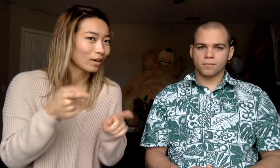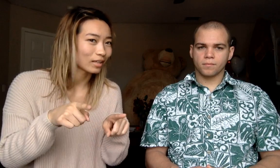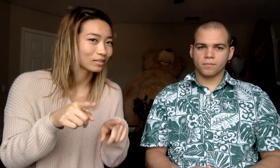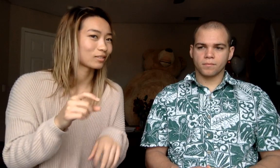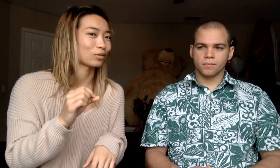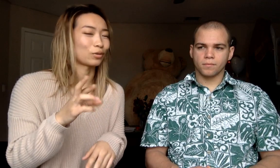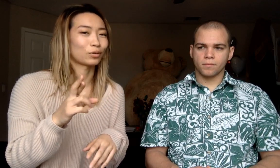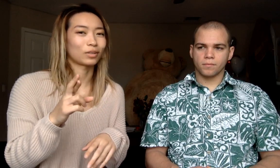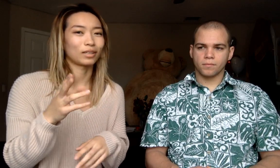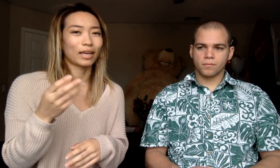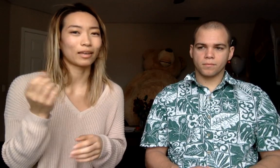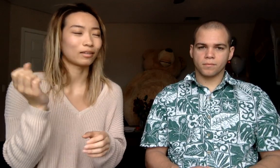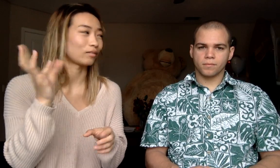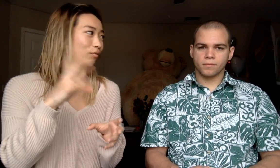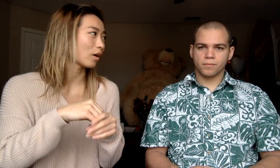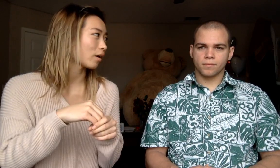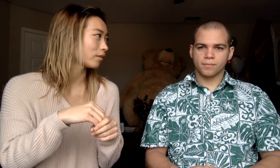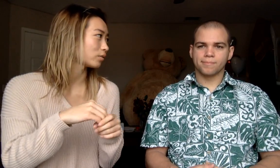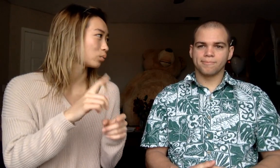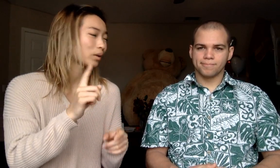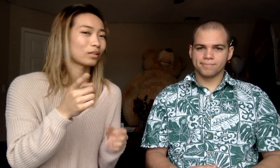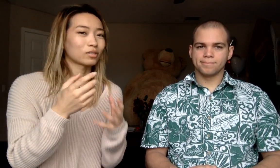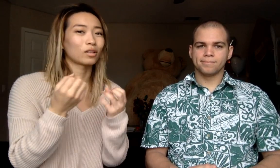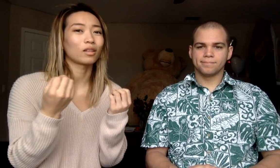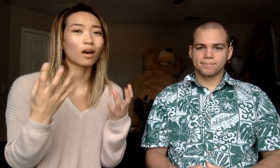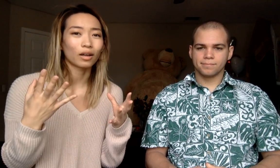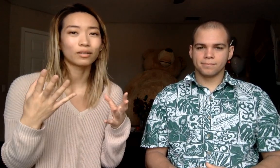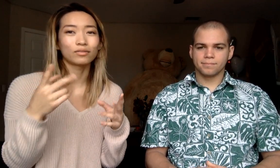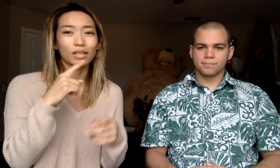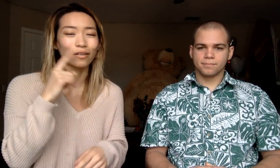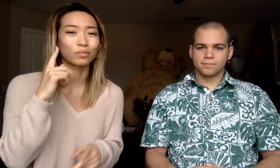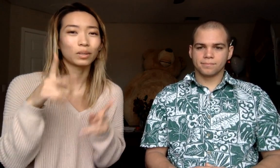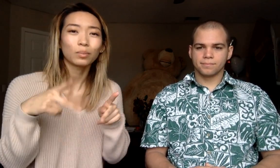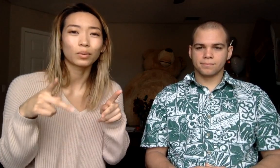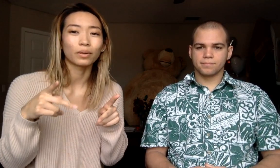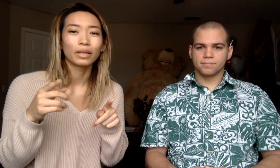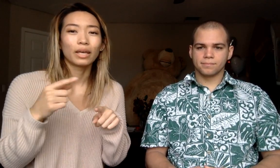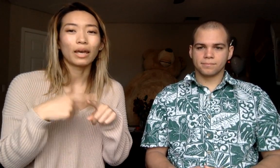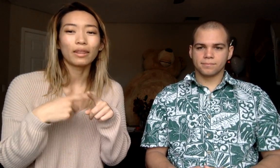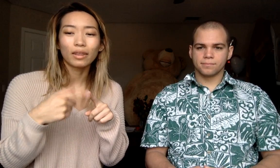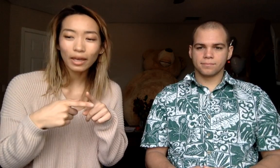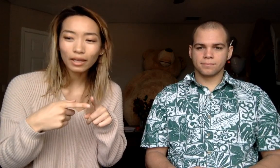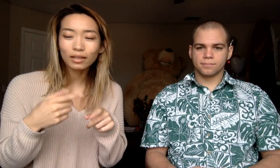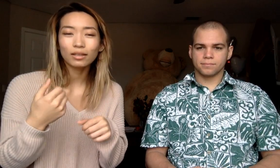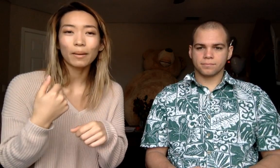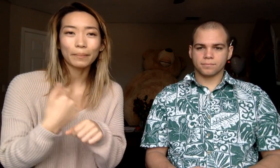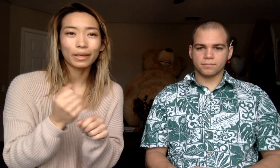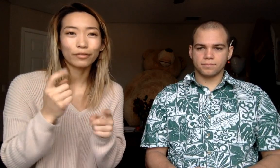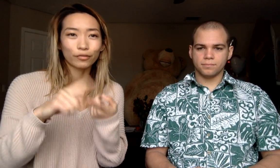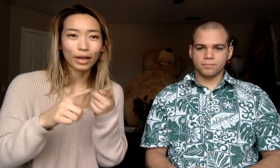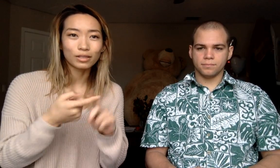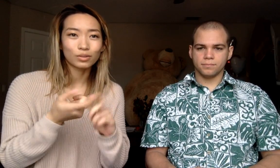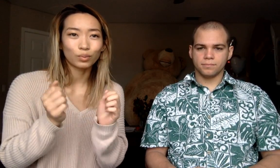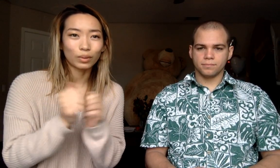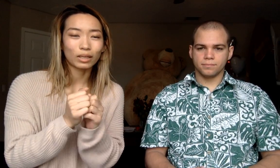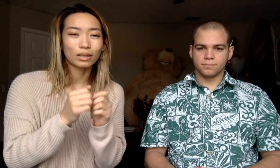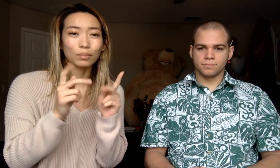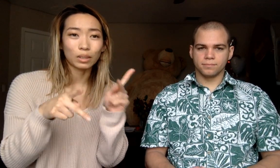events or get involved where there's a lot of deaf people, and then make friends with the people